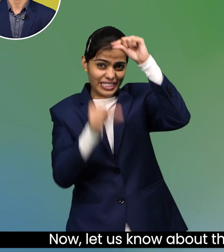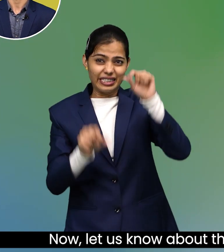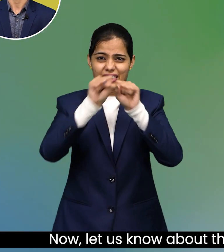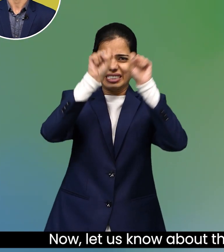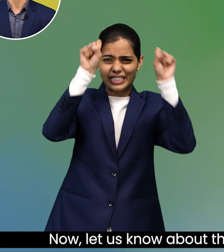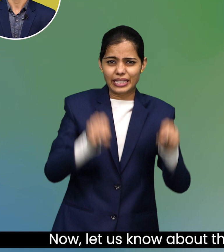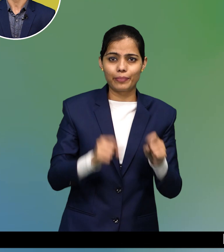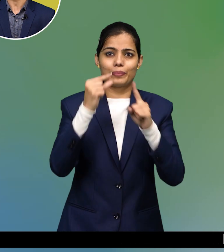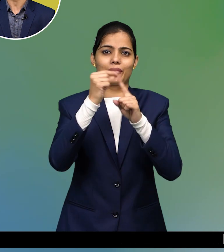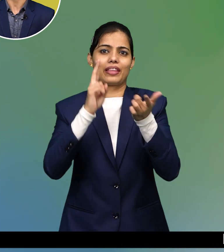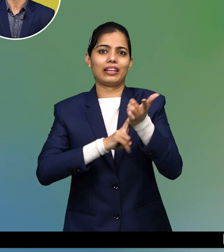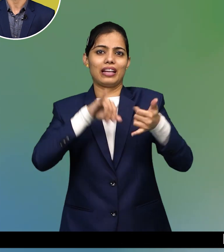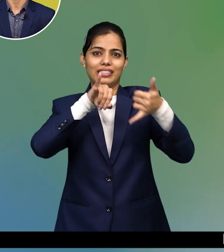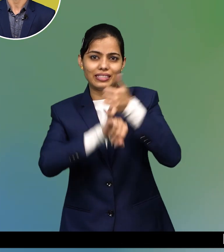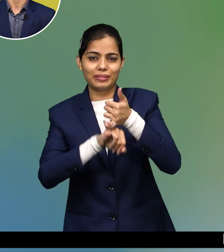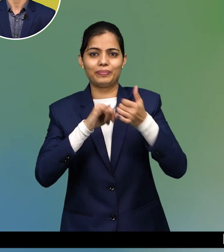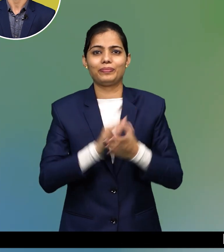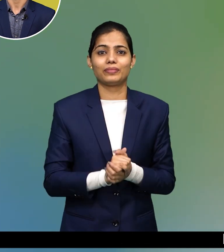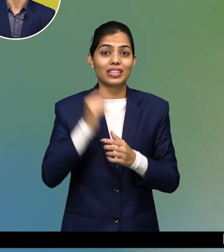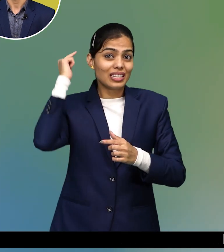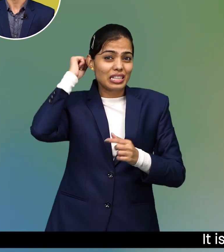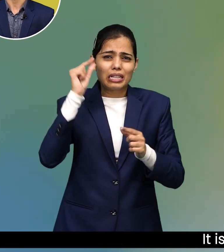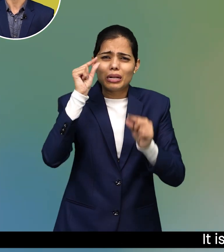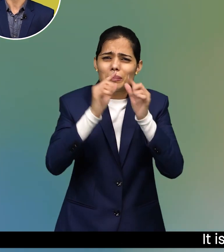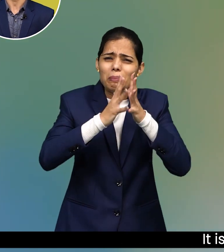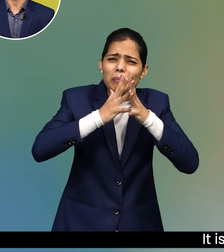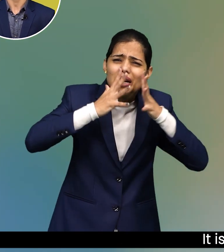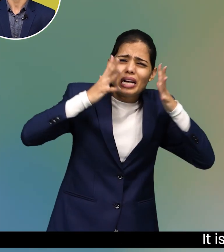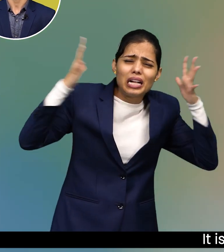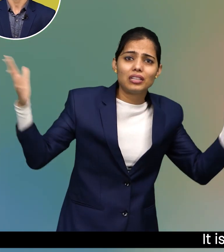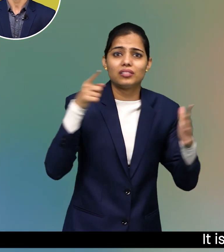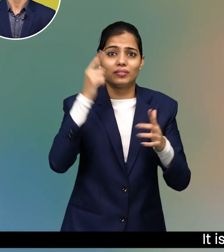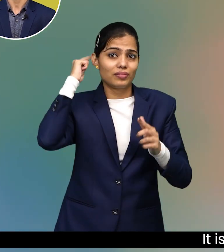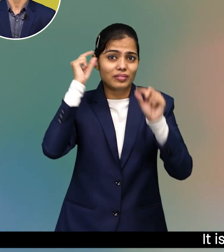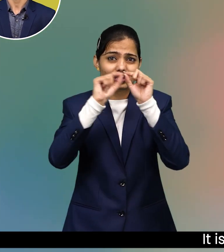system, PNS. It is a vast